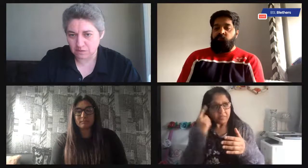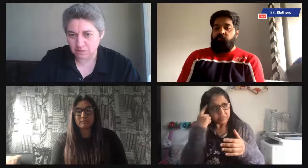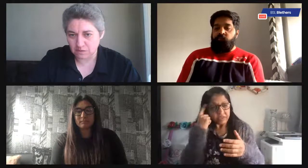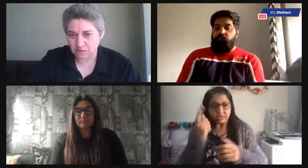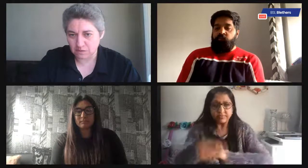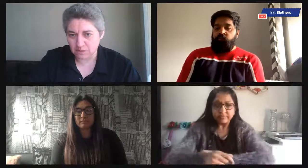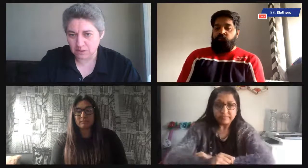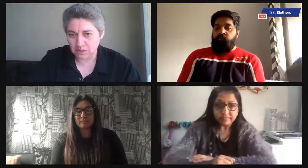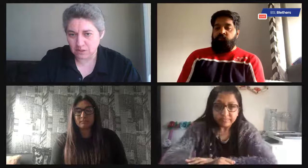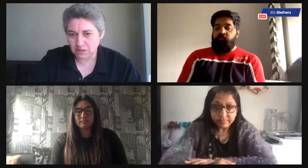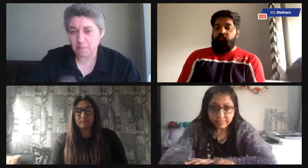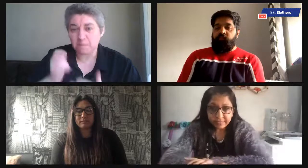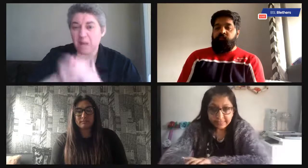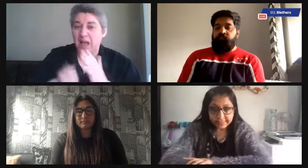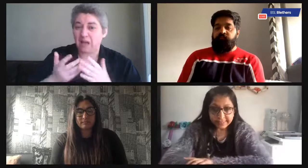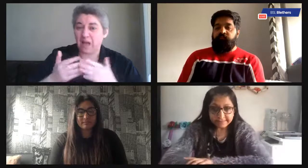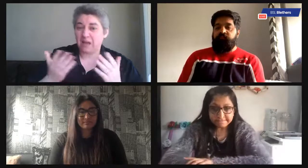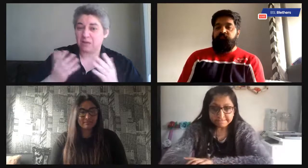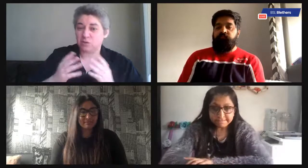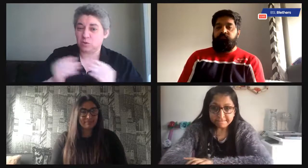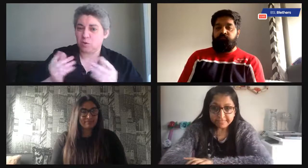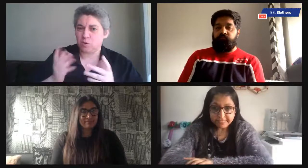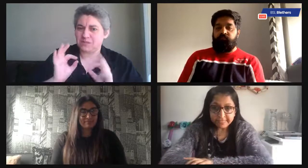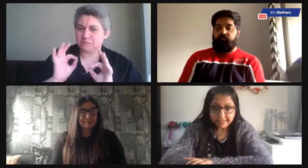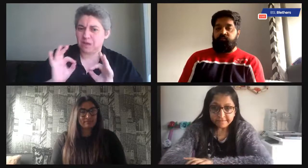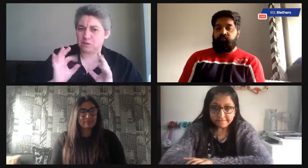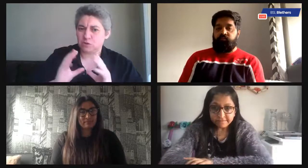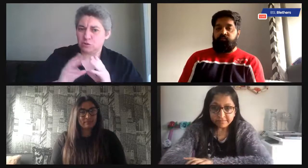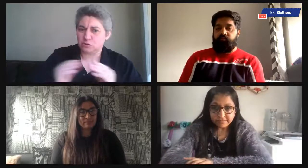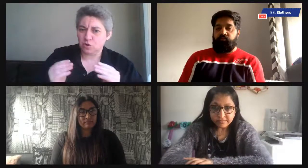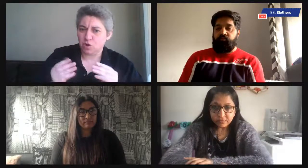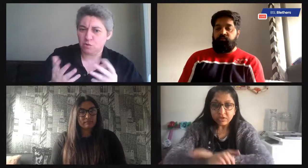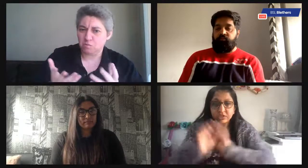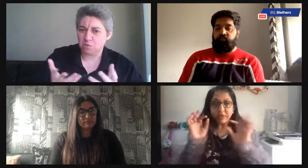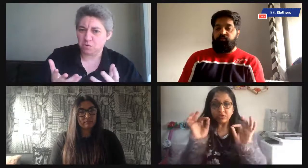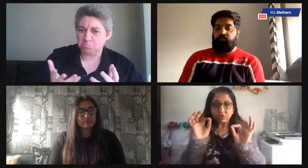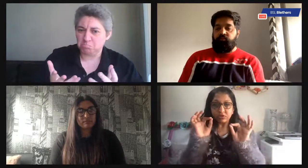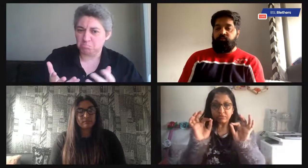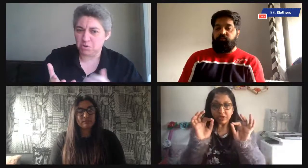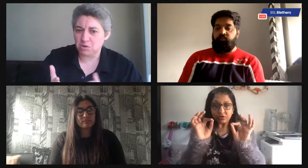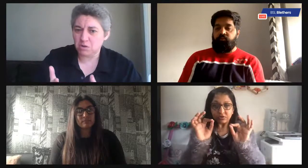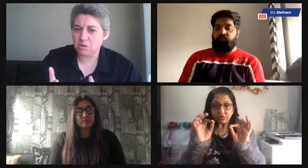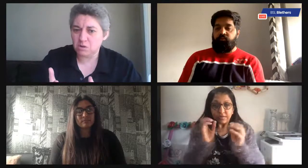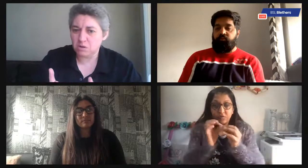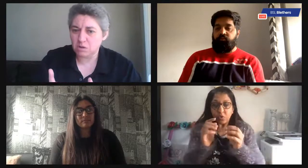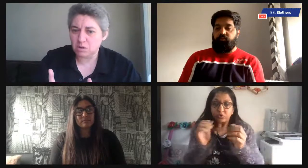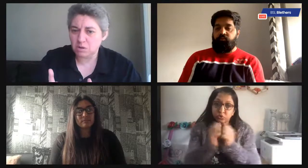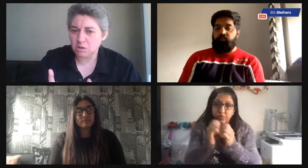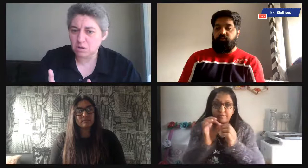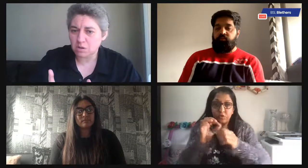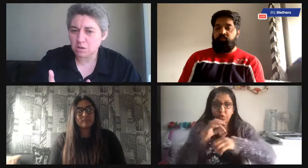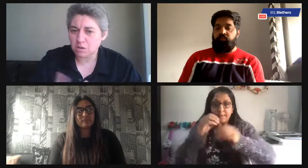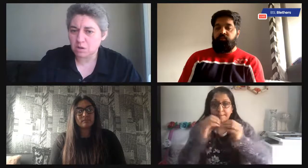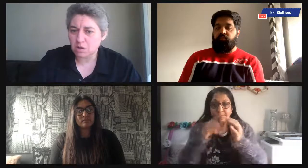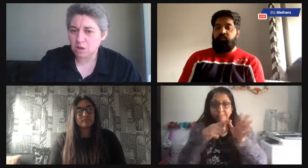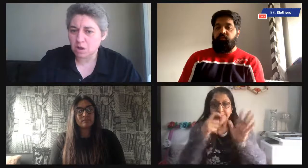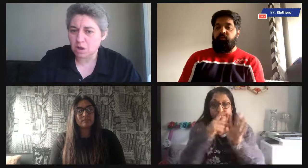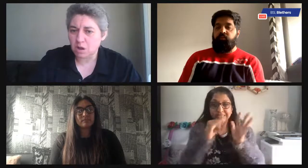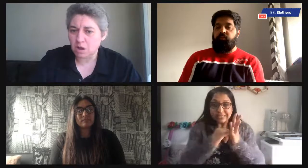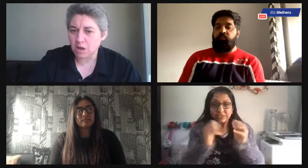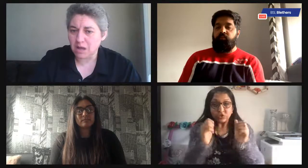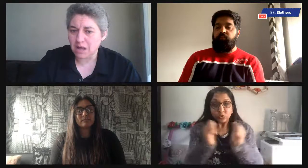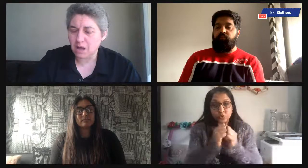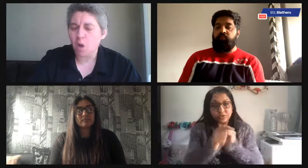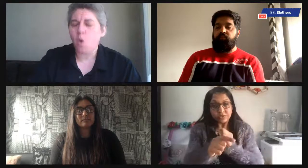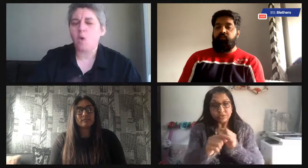spray is what you call it. I'm sure of it. I think it is. And do you buy that at any shop? Oh, no, no, it'll be a special for,